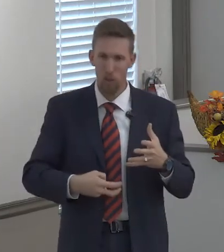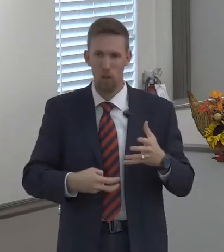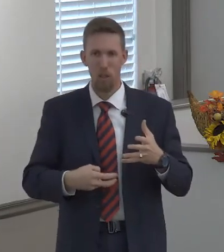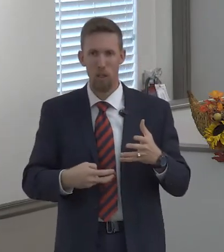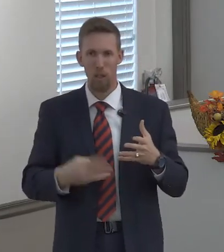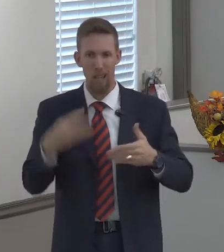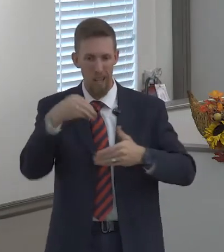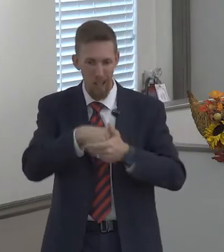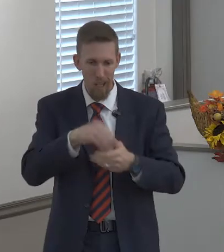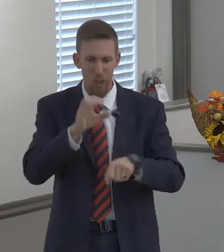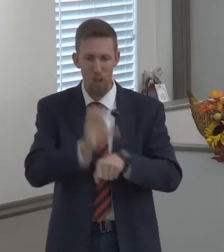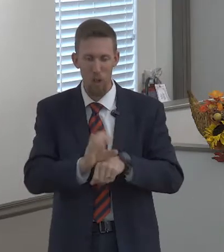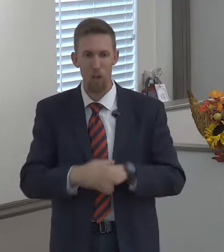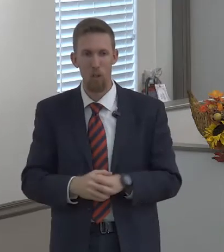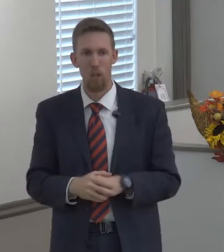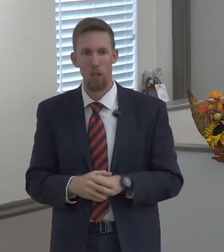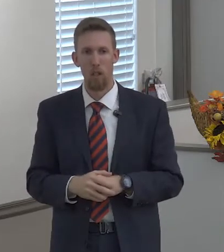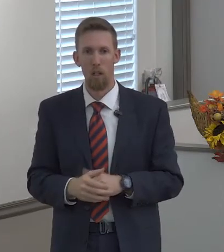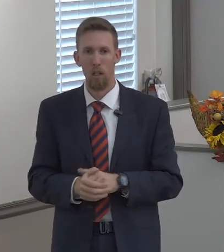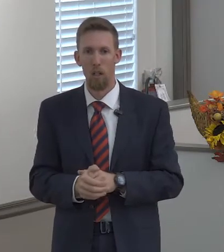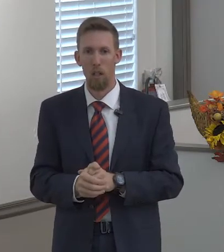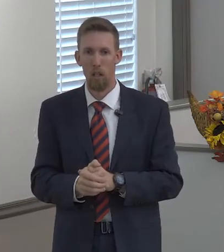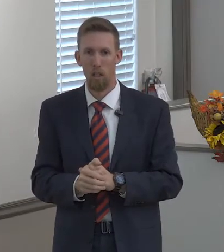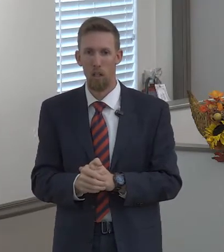That'd be a pretty sad thing, wouldn't it?